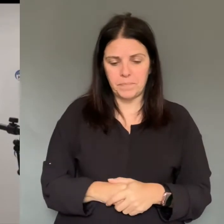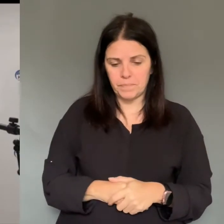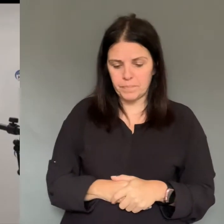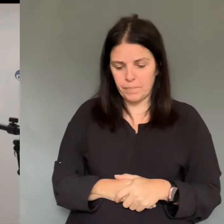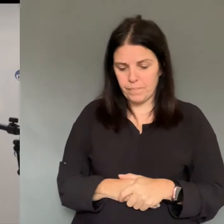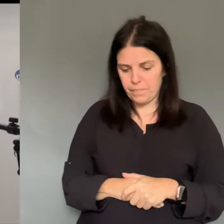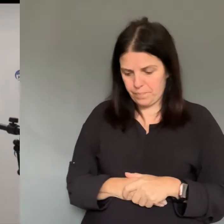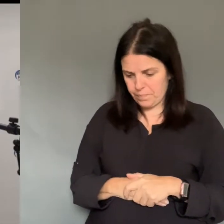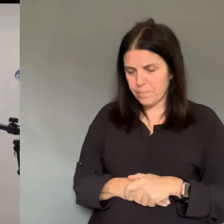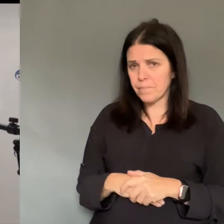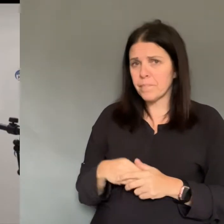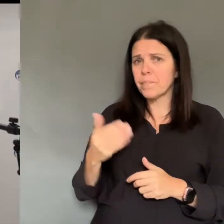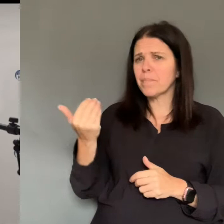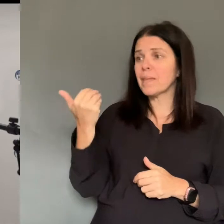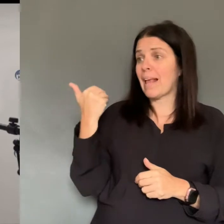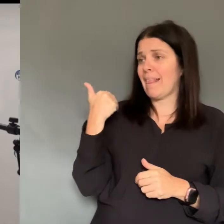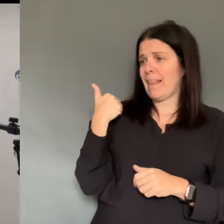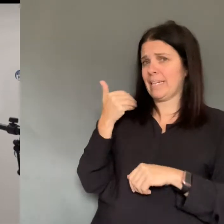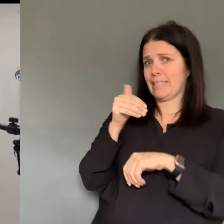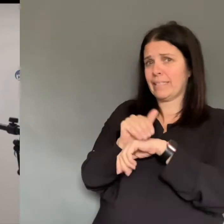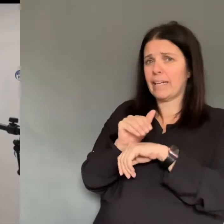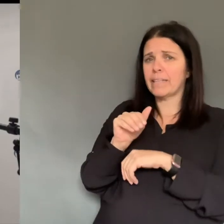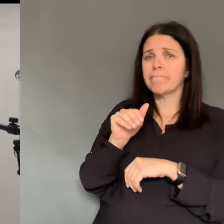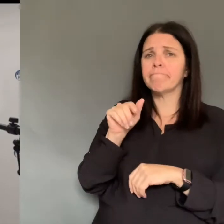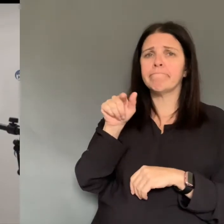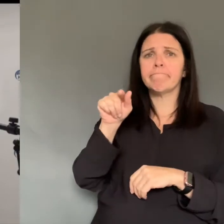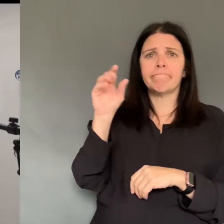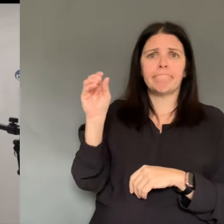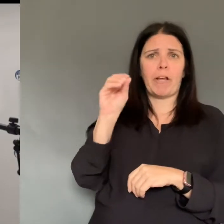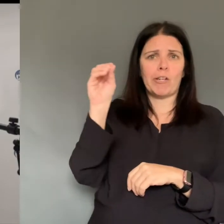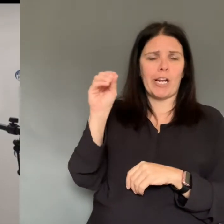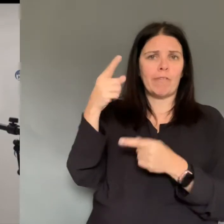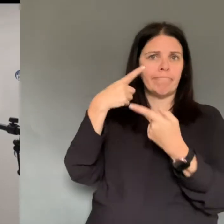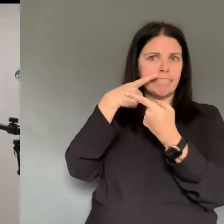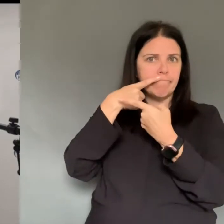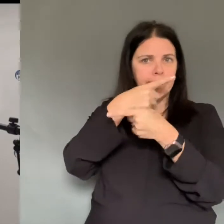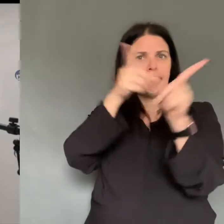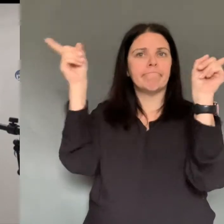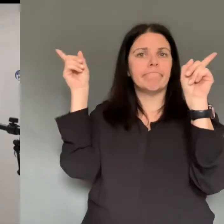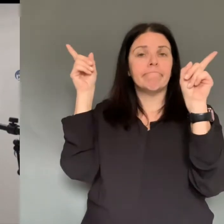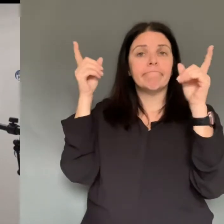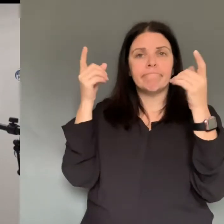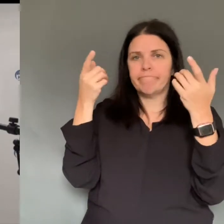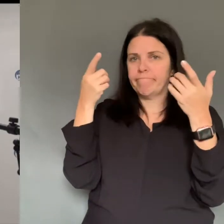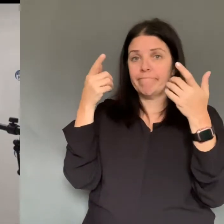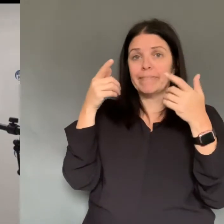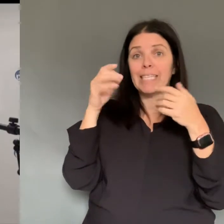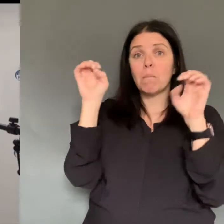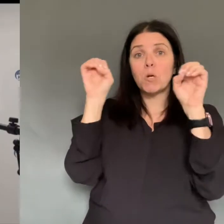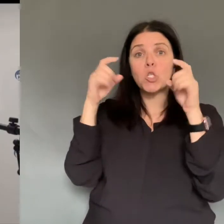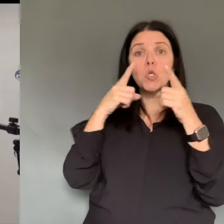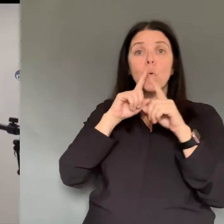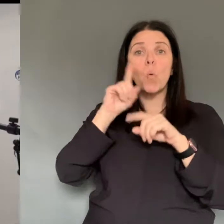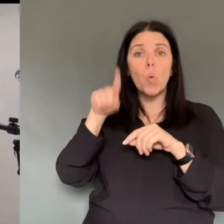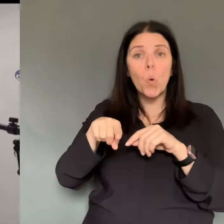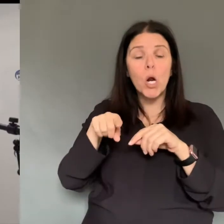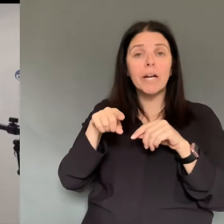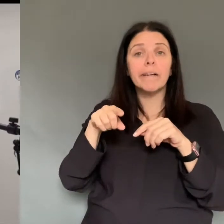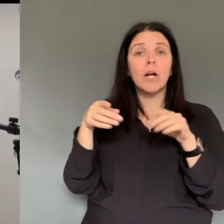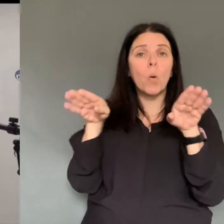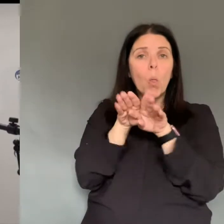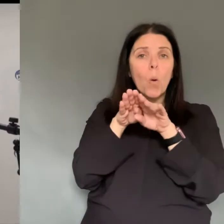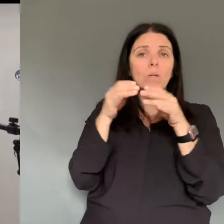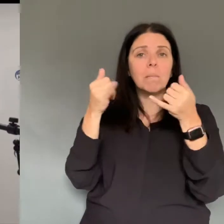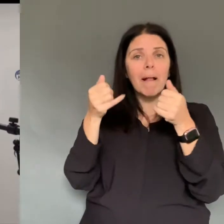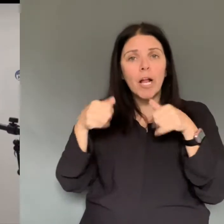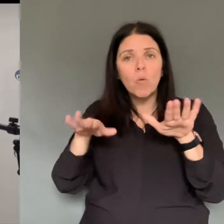and there is this opportunity for us to recognize that there are limited activities that people should be engaged in